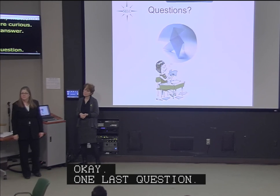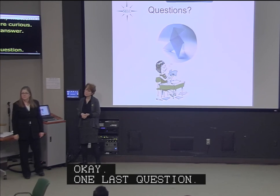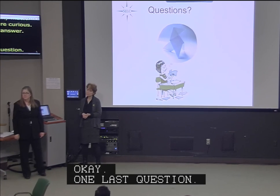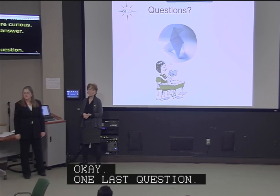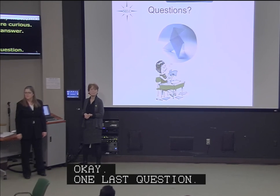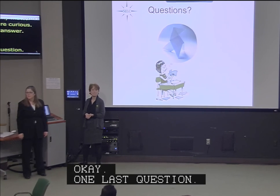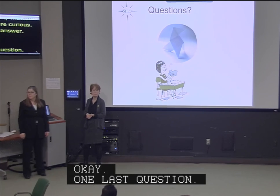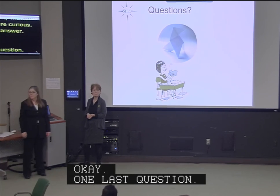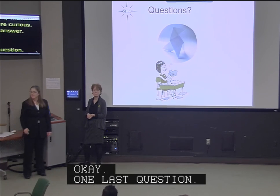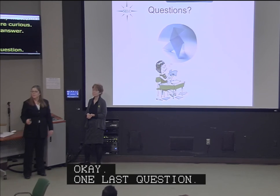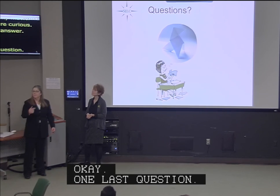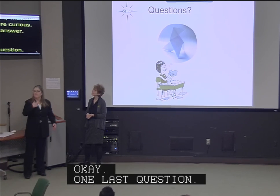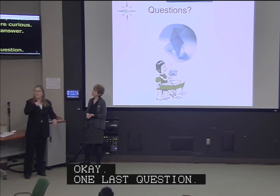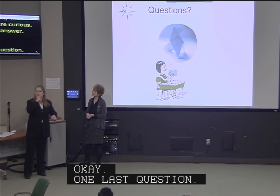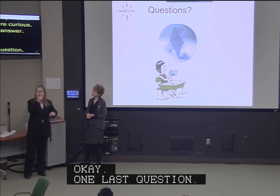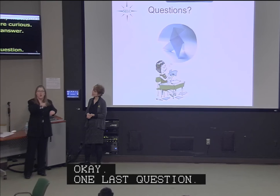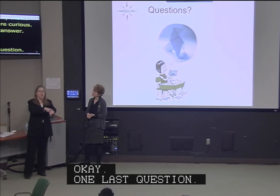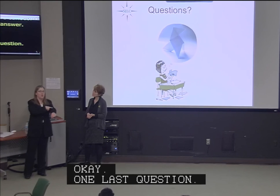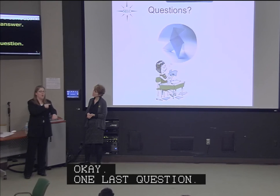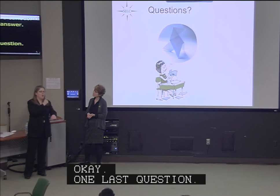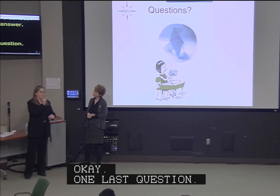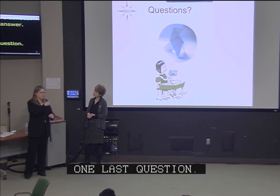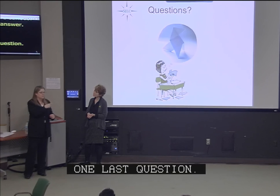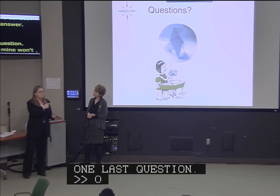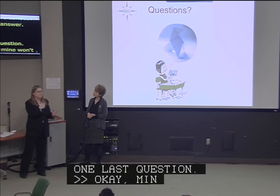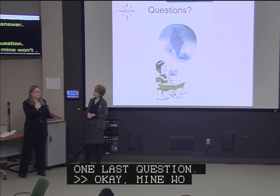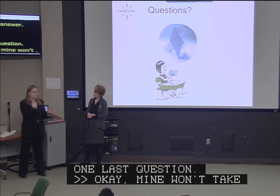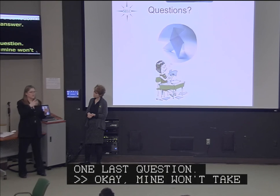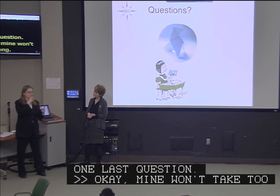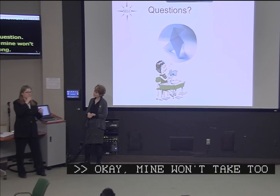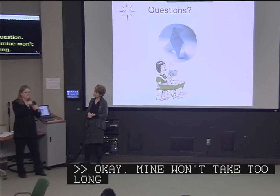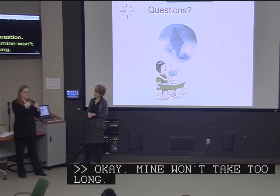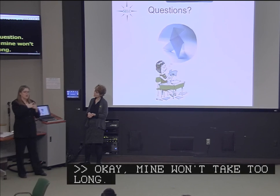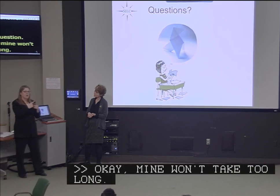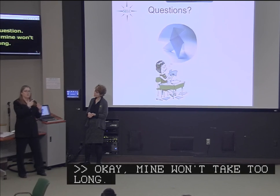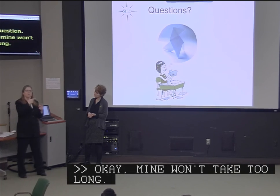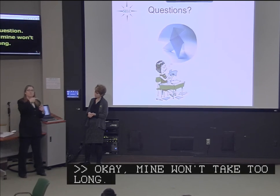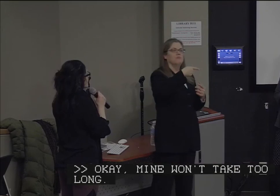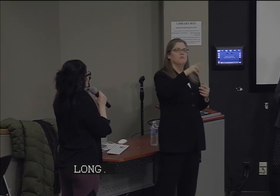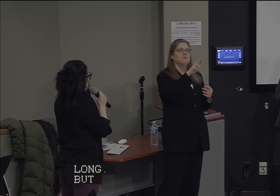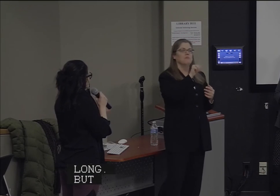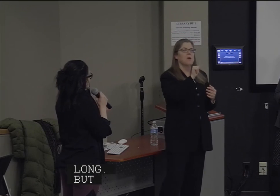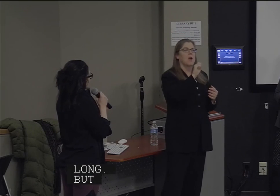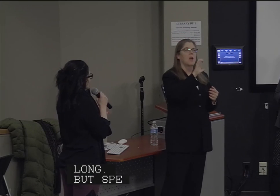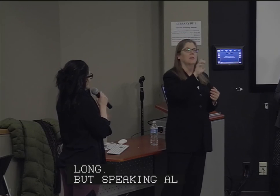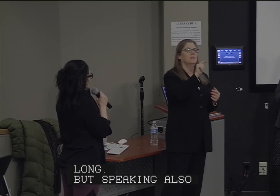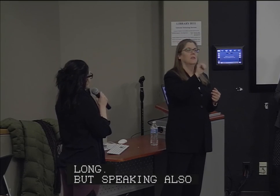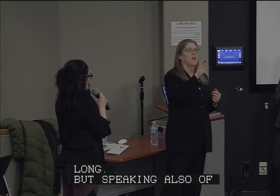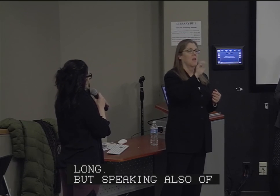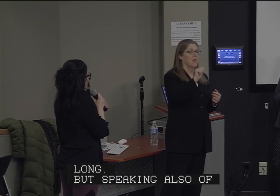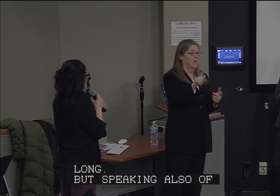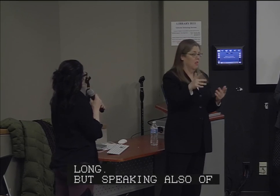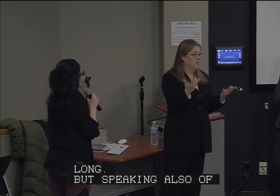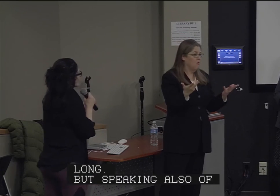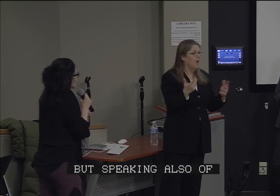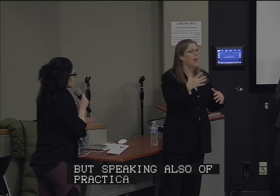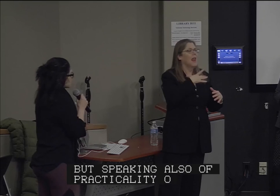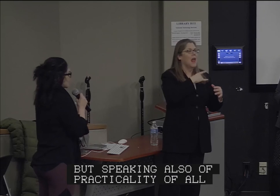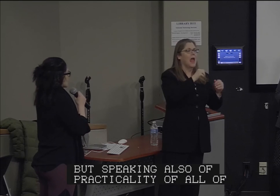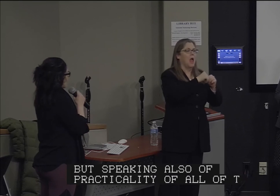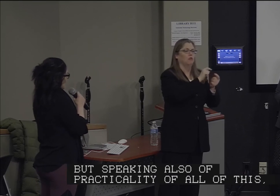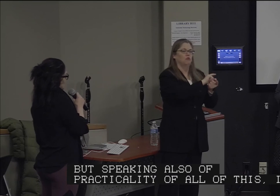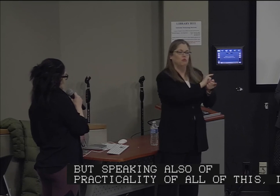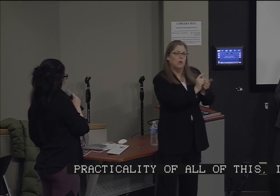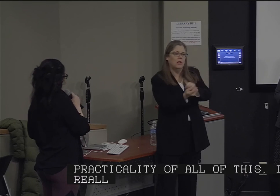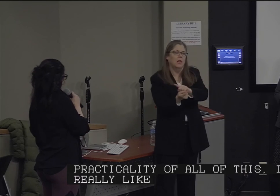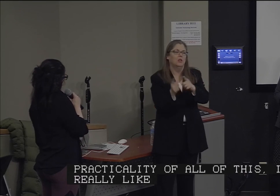Okay, mine won't take too long. But speaking also to the practicality of all of this, I really like the translatable application into the classroom because